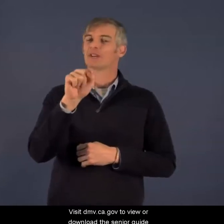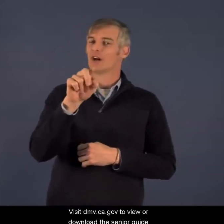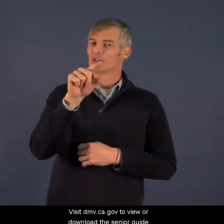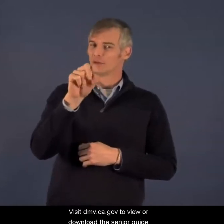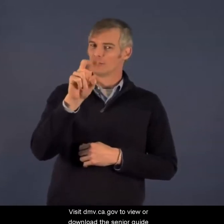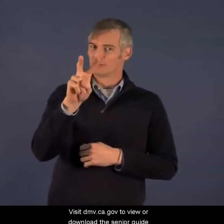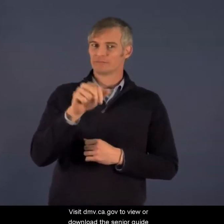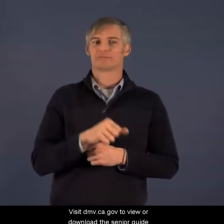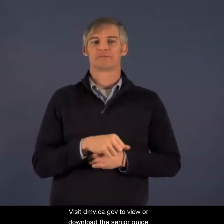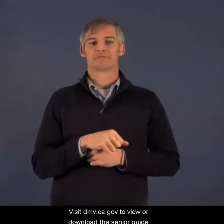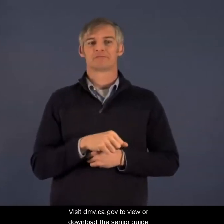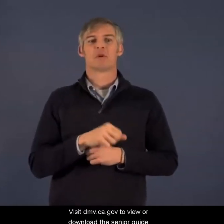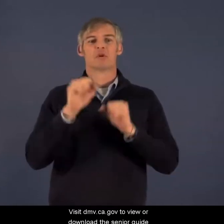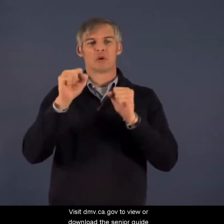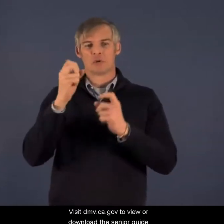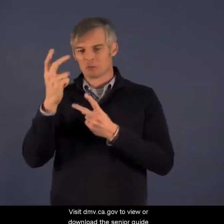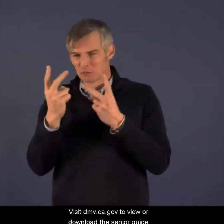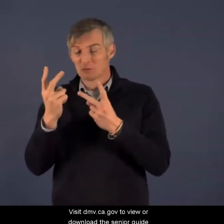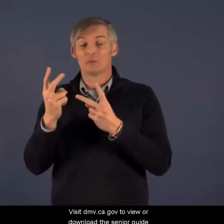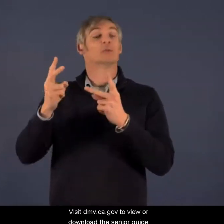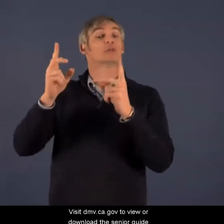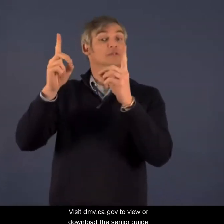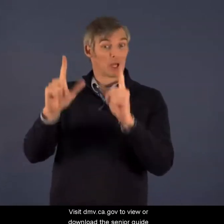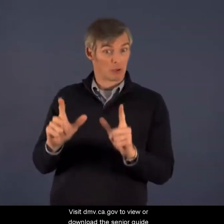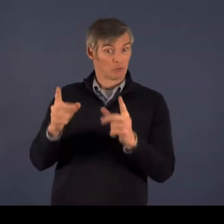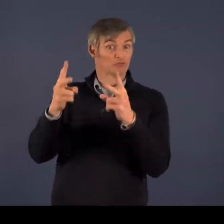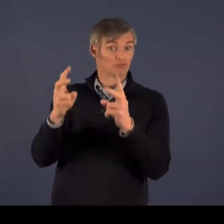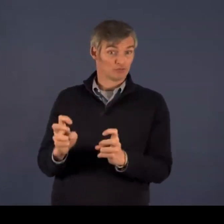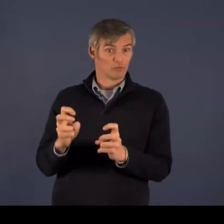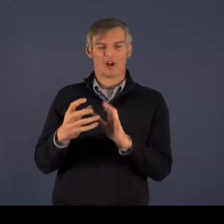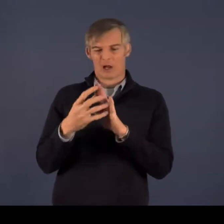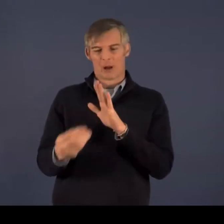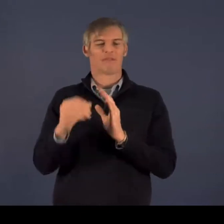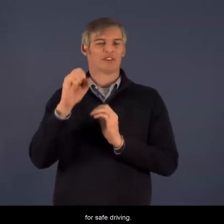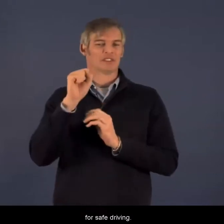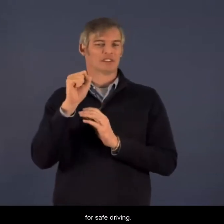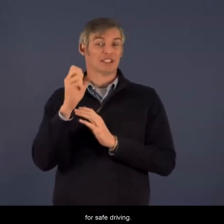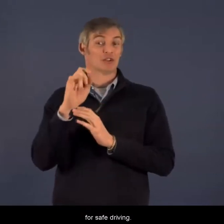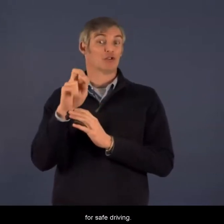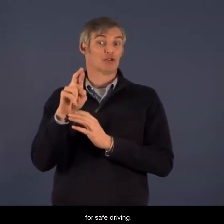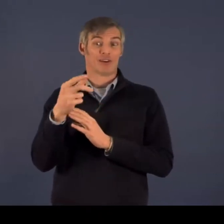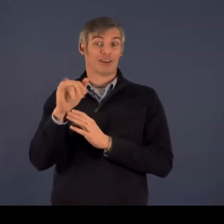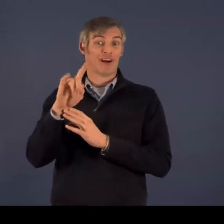dmv.ca.gov to view or download the Senior Guide for Safe Driving.